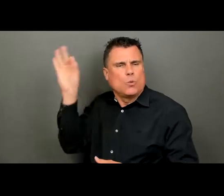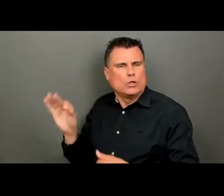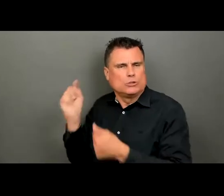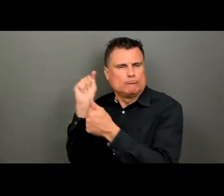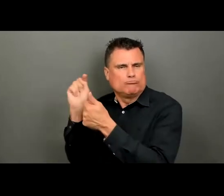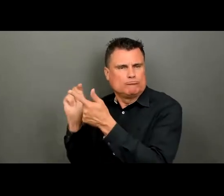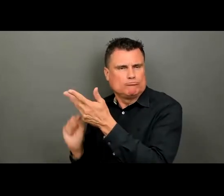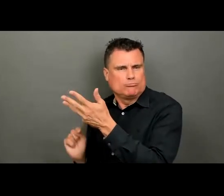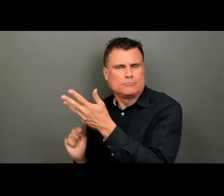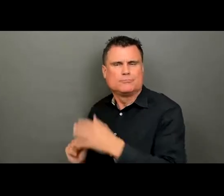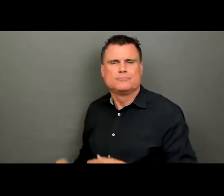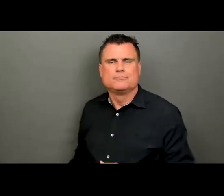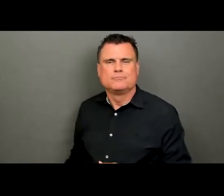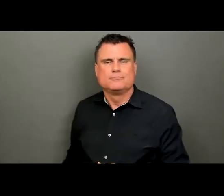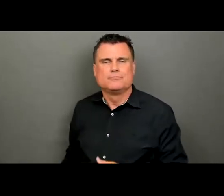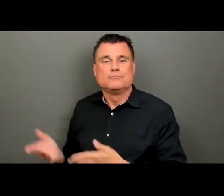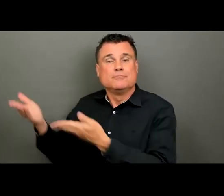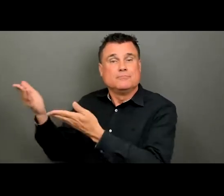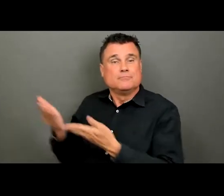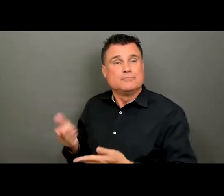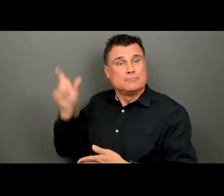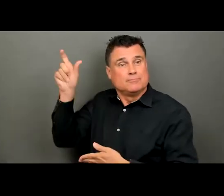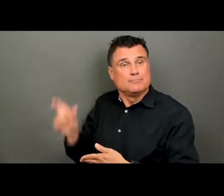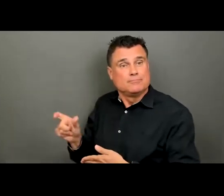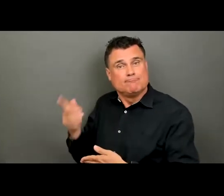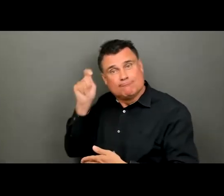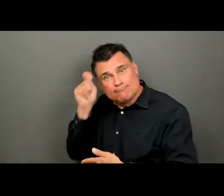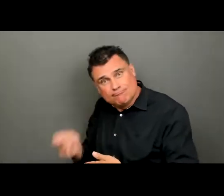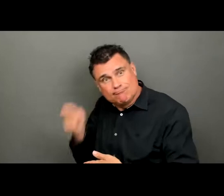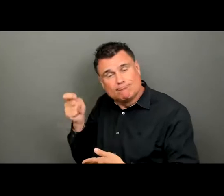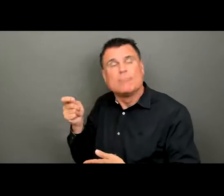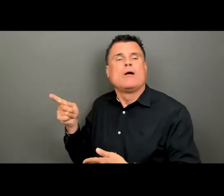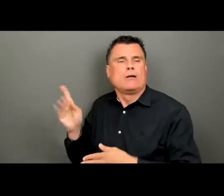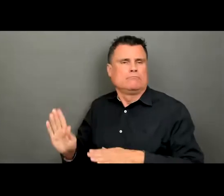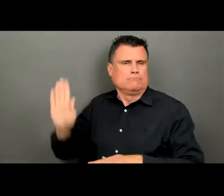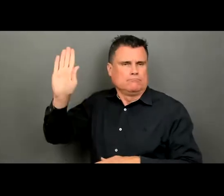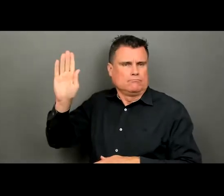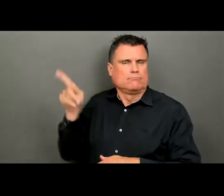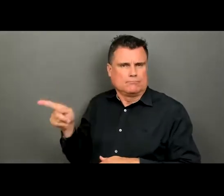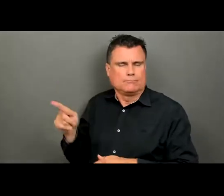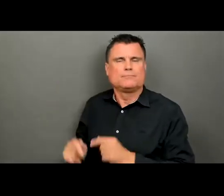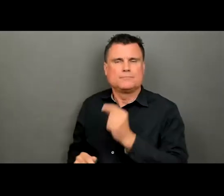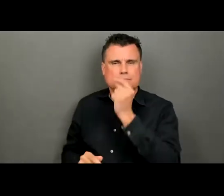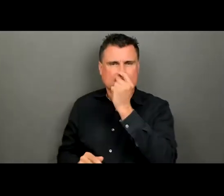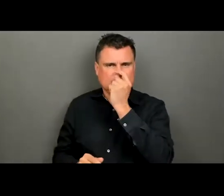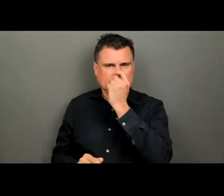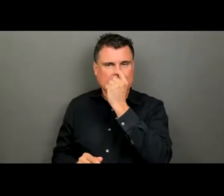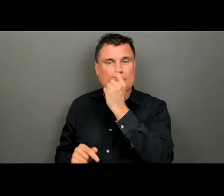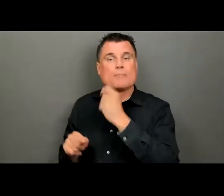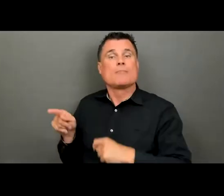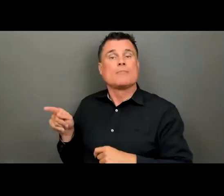invited special guests, if you want to speak, please raise your hand, and Joanna will alert me to her who wants to